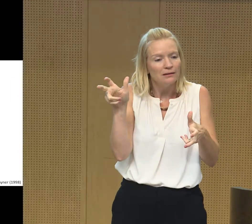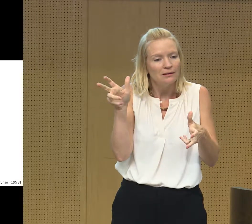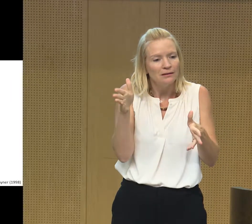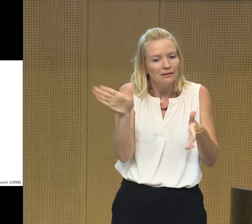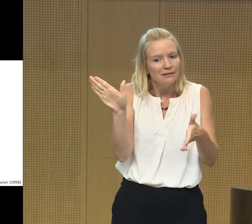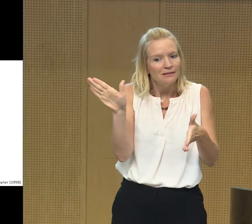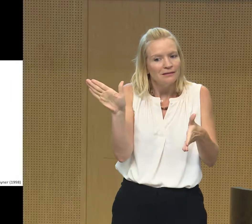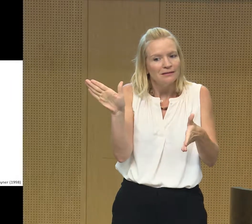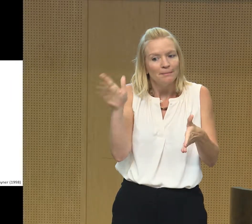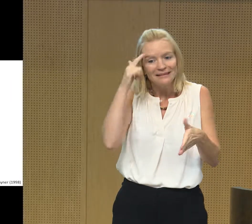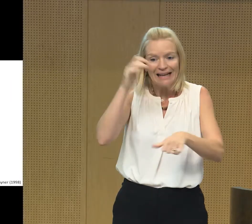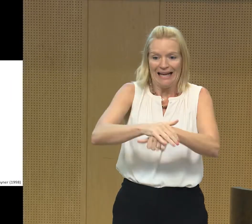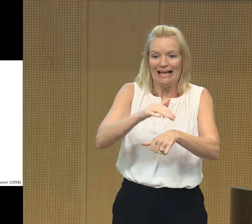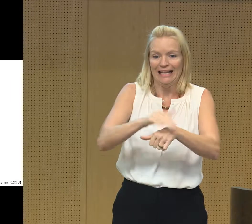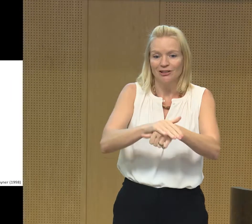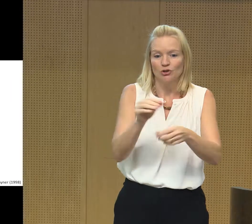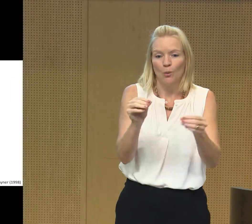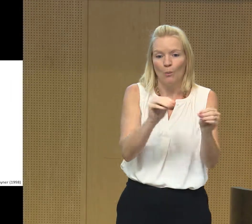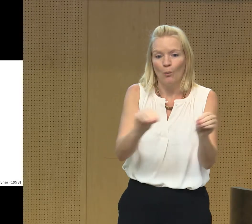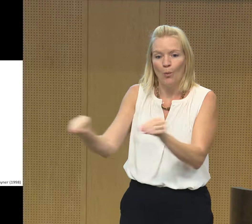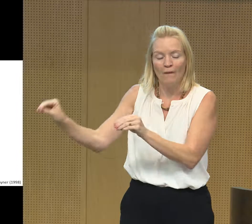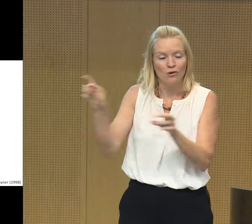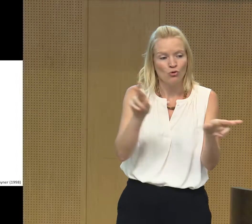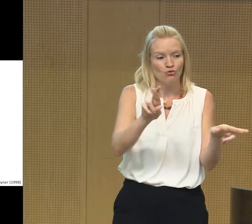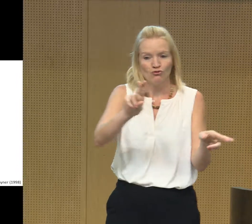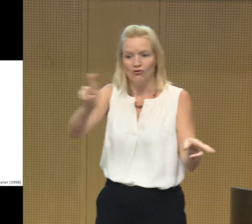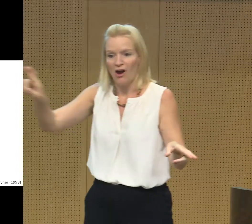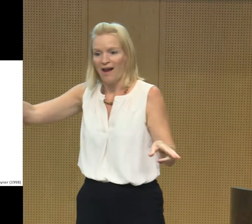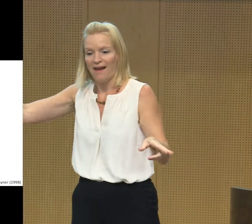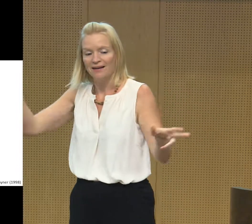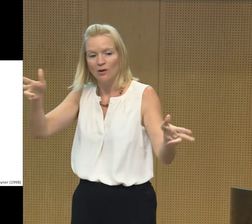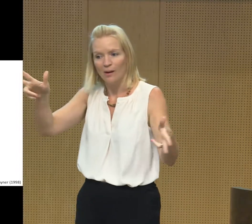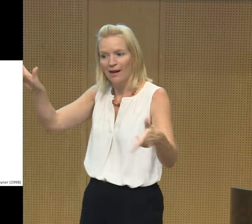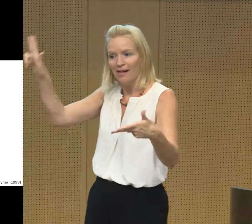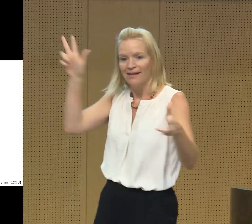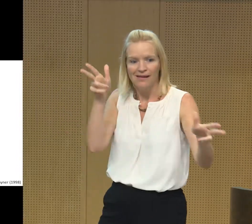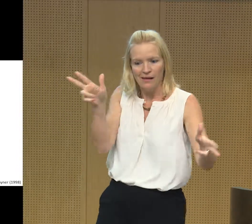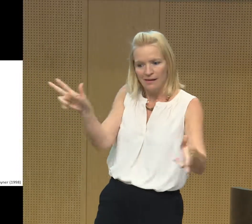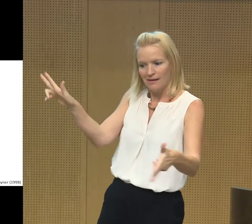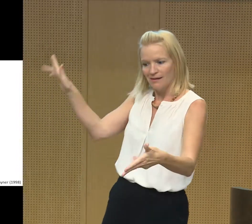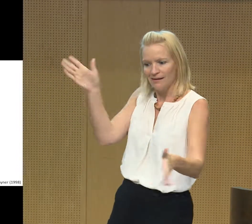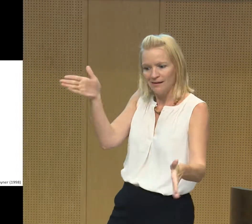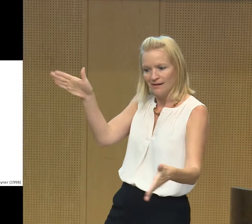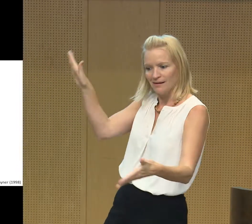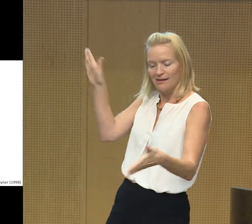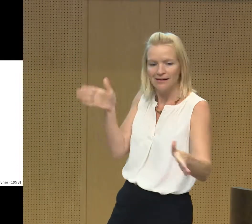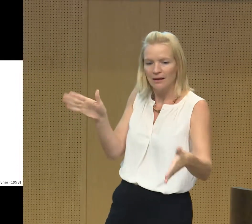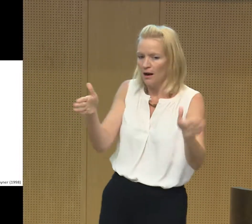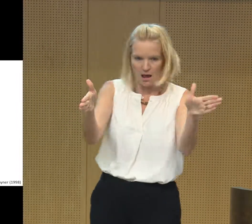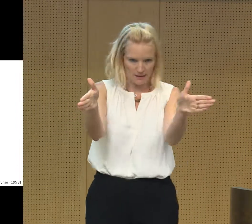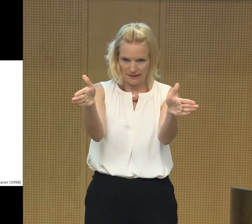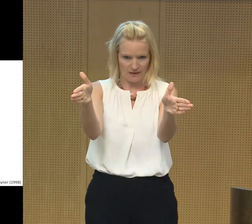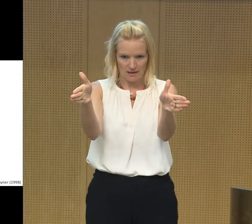So adults are actually looking more to the right. So their perceptual